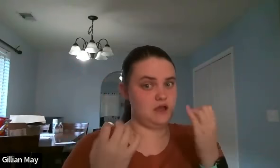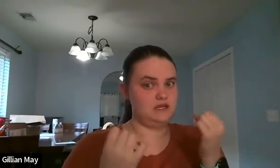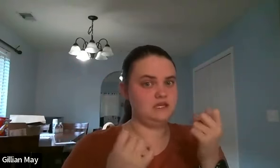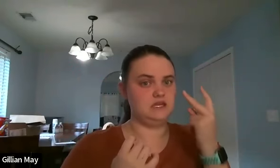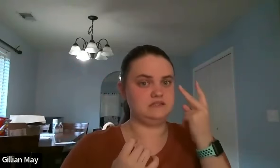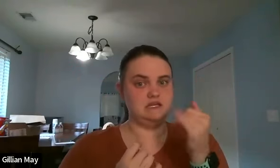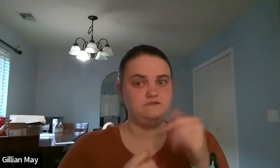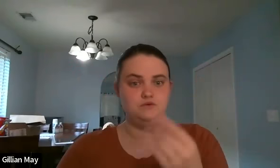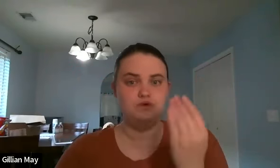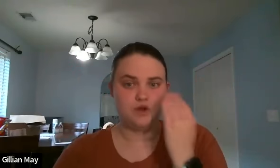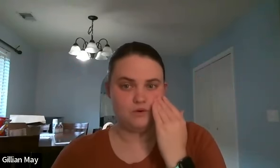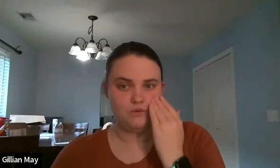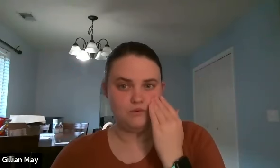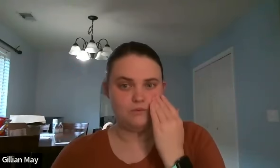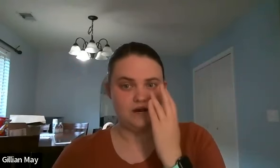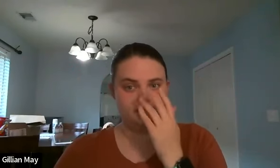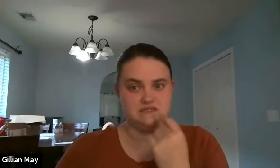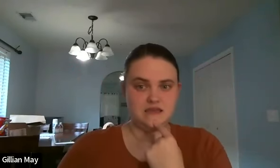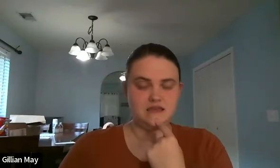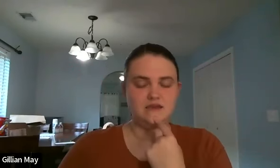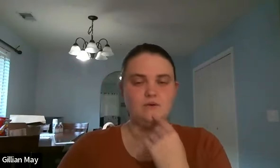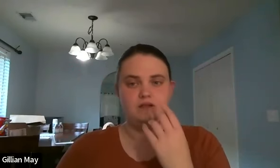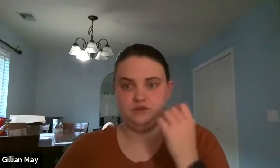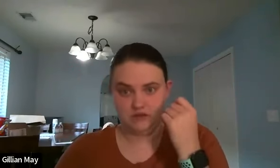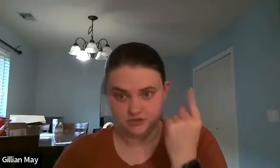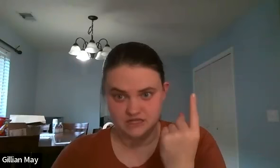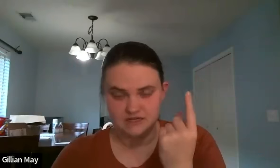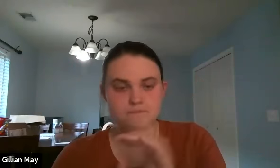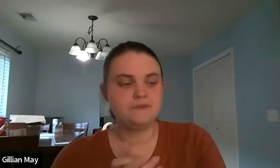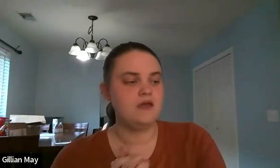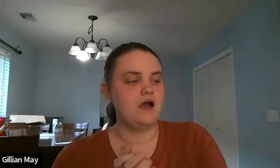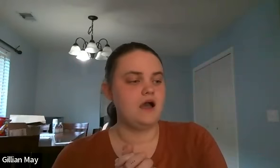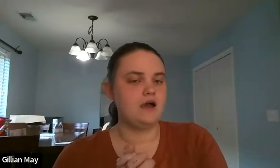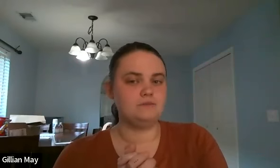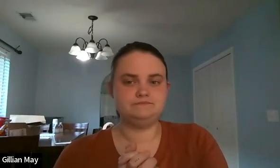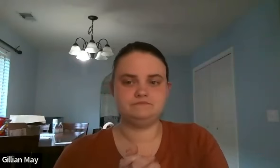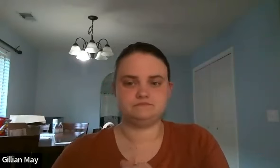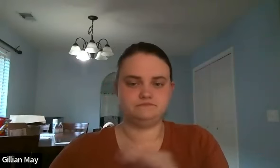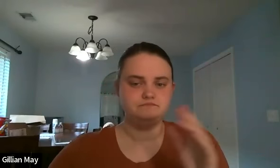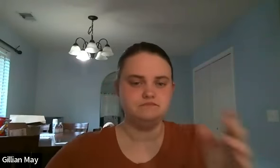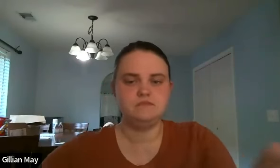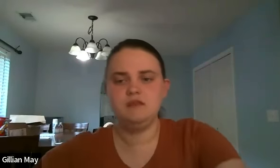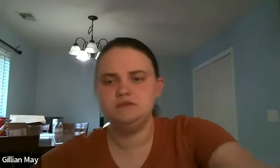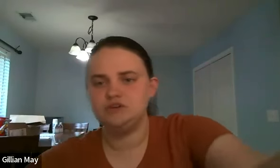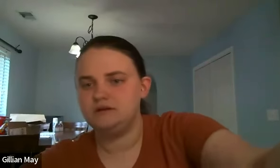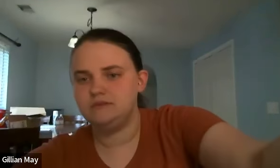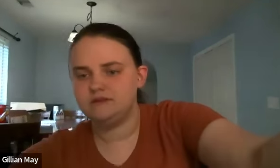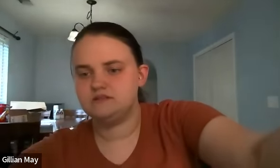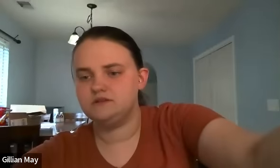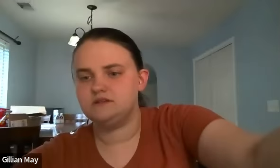signing and seeing if you know what I'm saying, like you can understand it. I'm going to try to make myself a